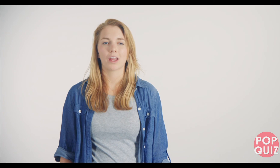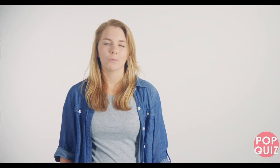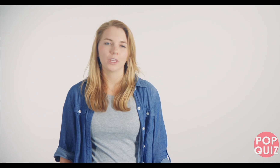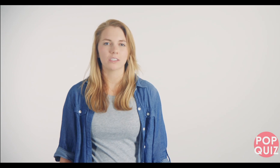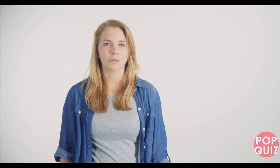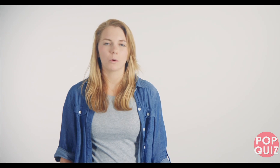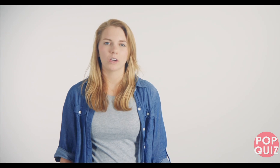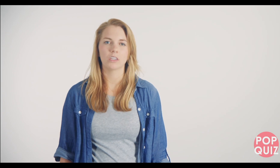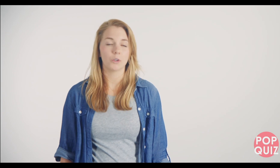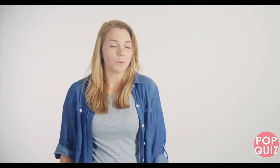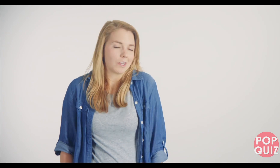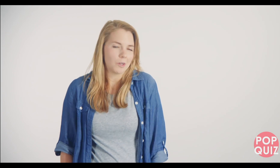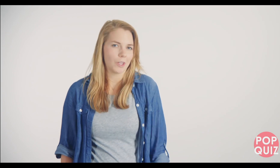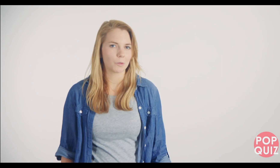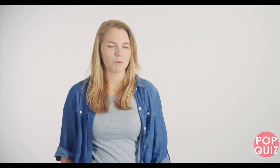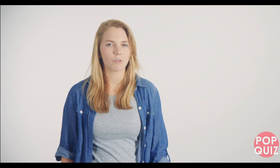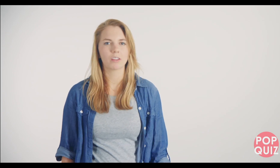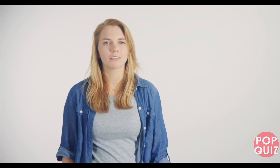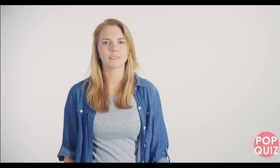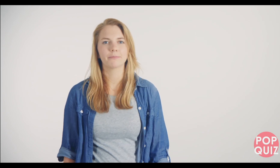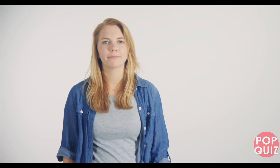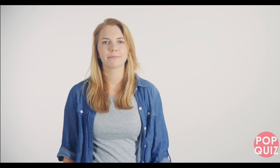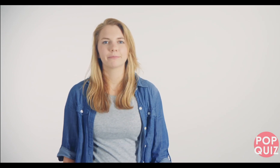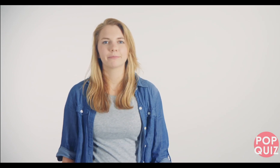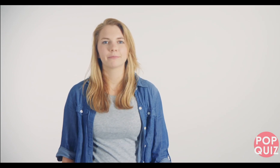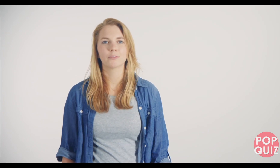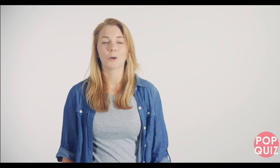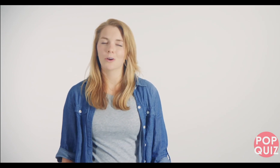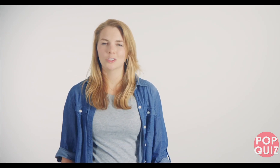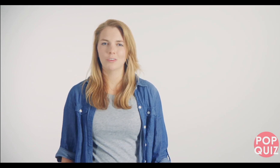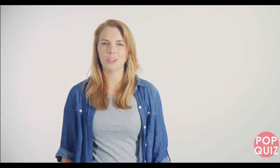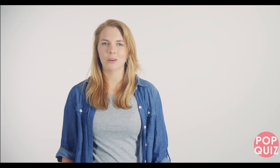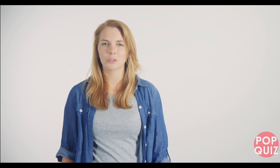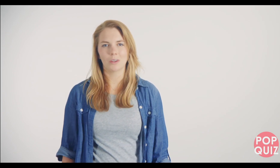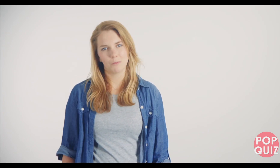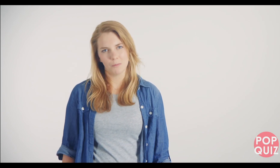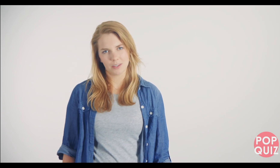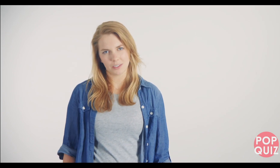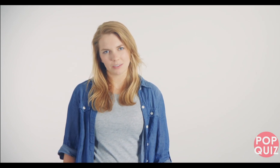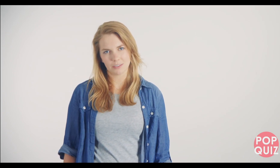really disappointed in you and we can no longer be friends. So I watched the video so we can be besties.